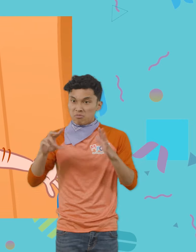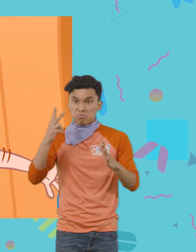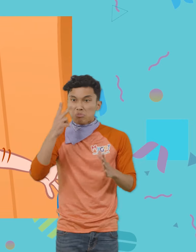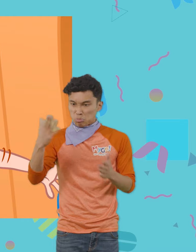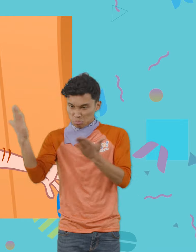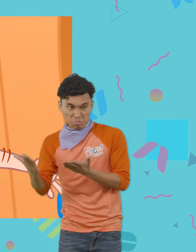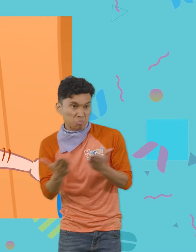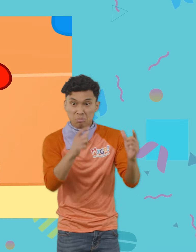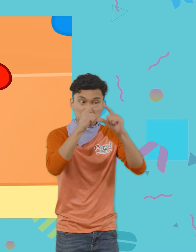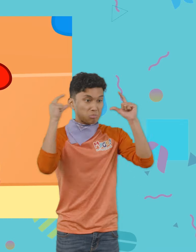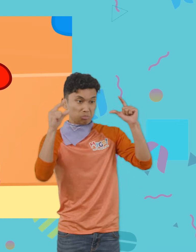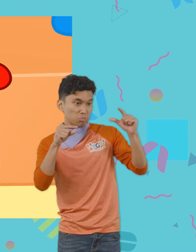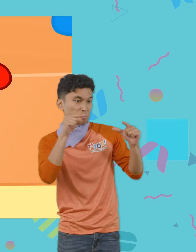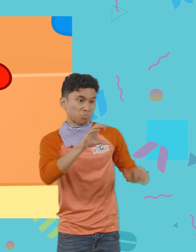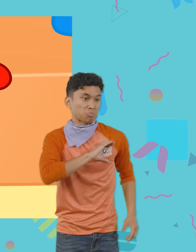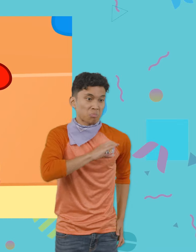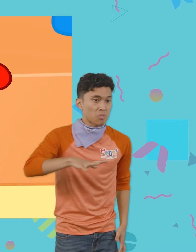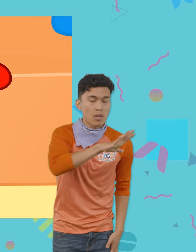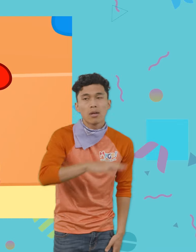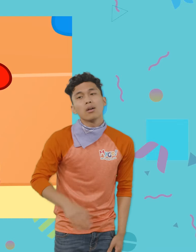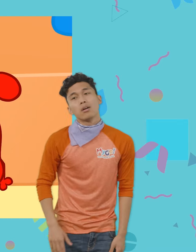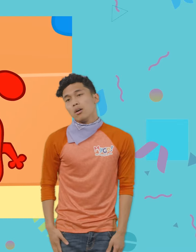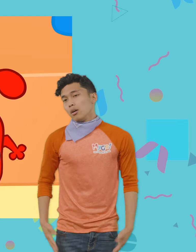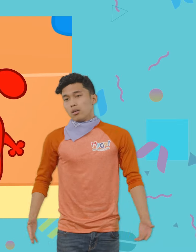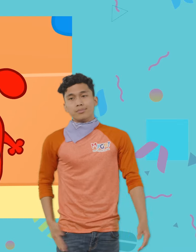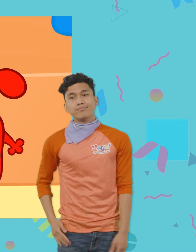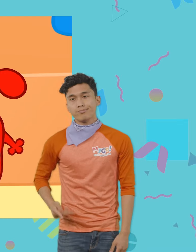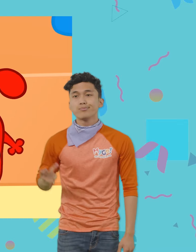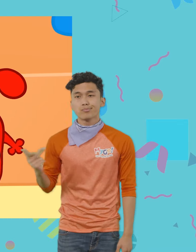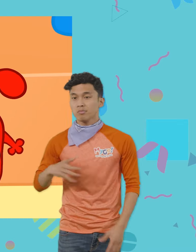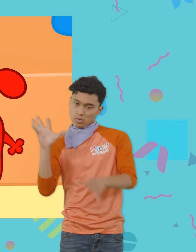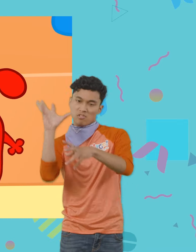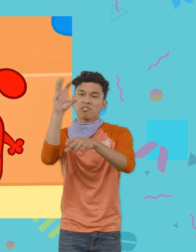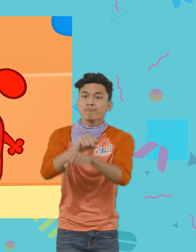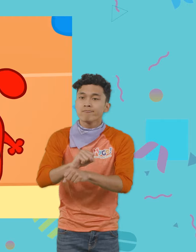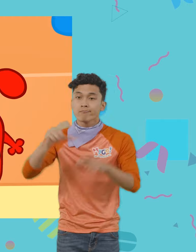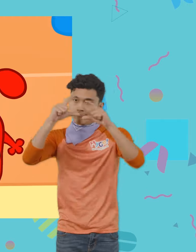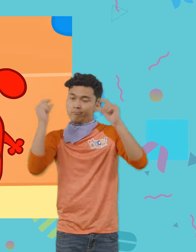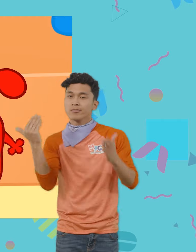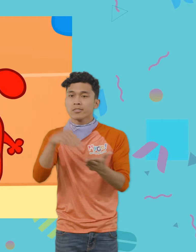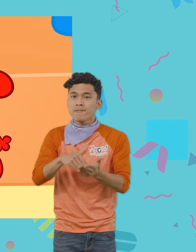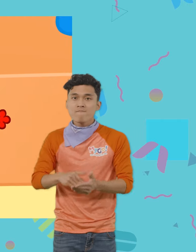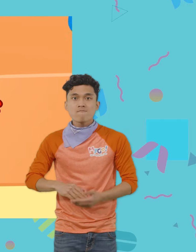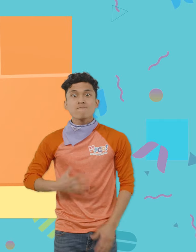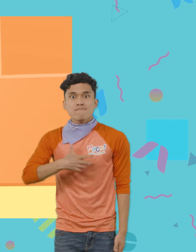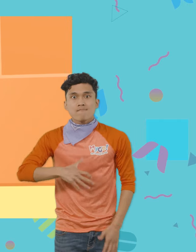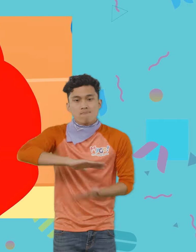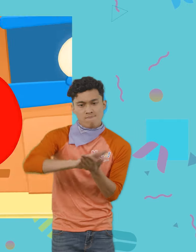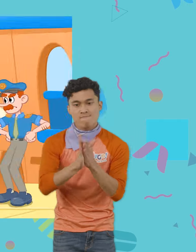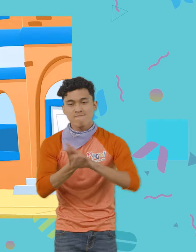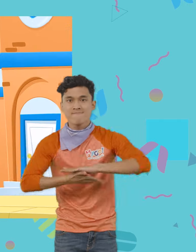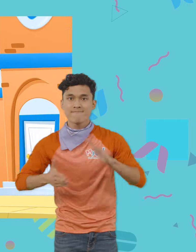the station, Morphle. We'll catch the bandits again. Morphle, morph into a robot.